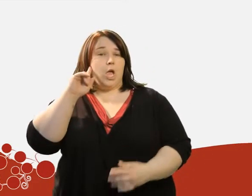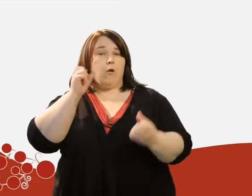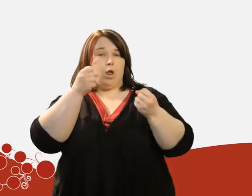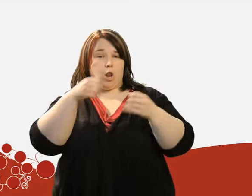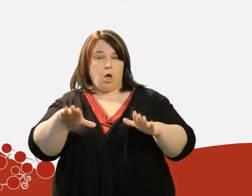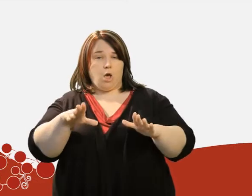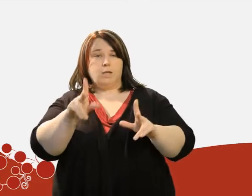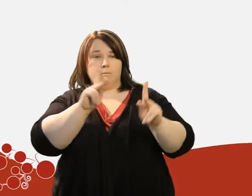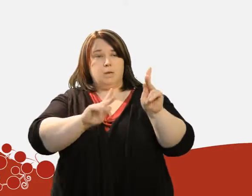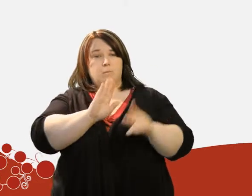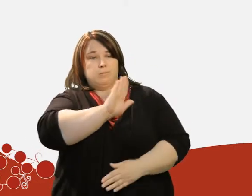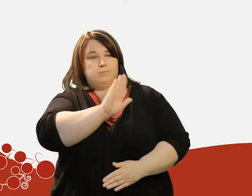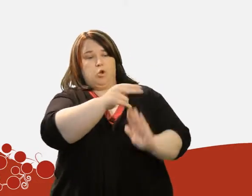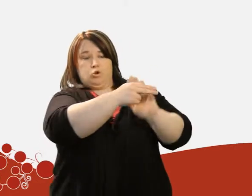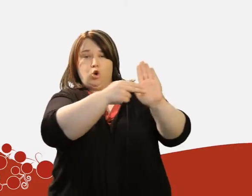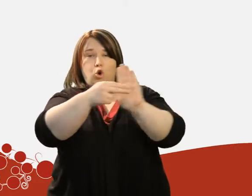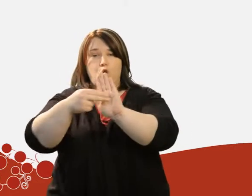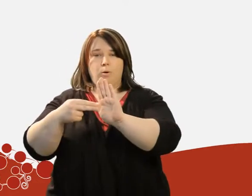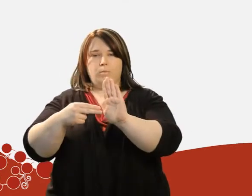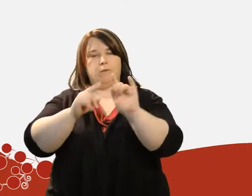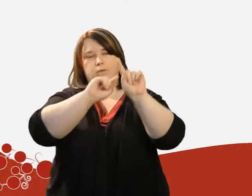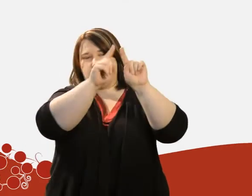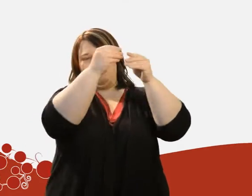There are a lot of terms out there to identify people with a hearing loss.